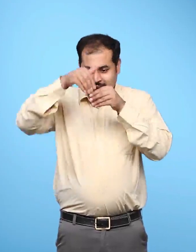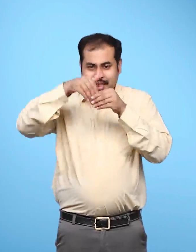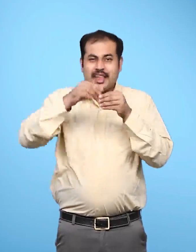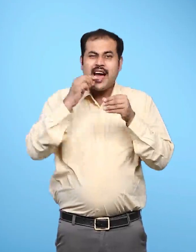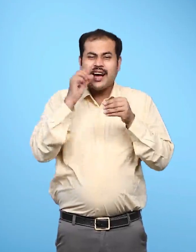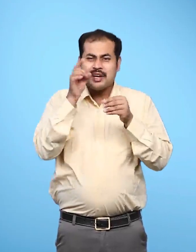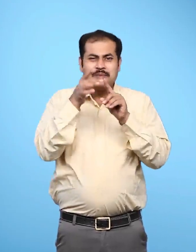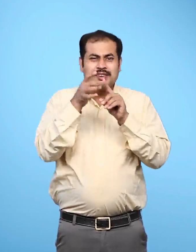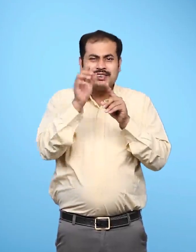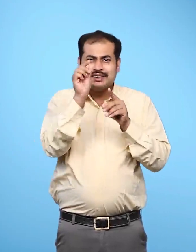top.